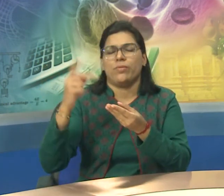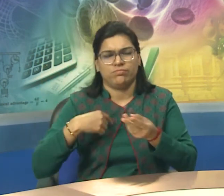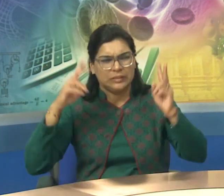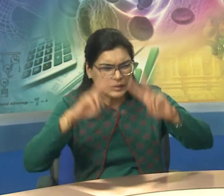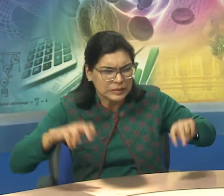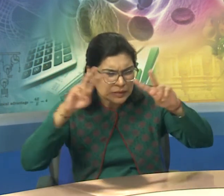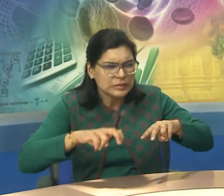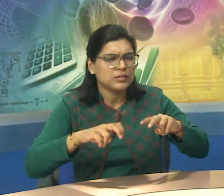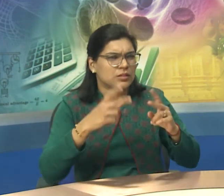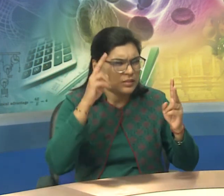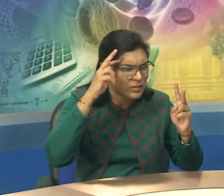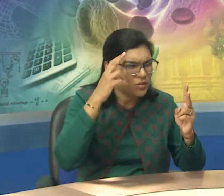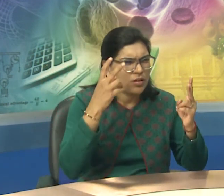KPO help